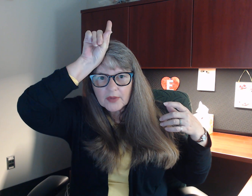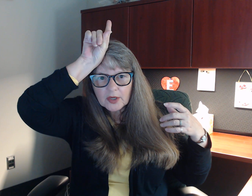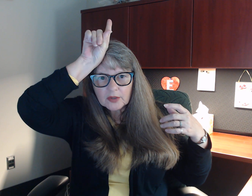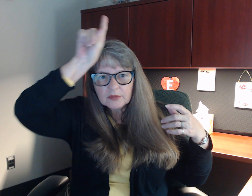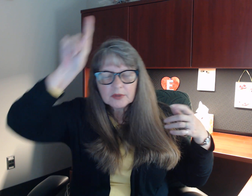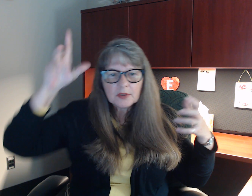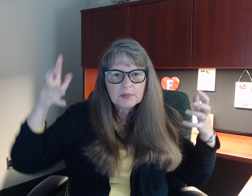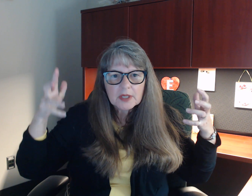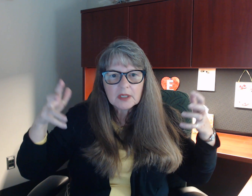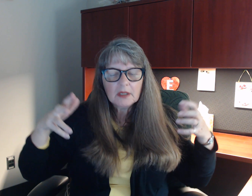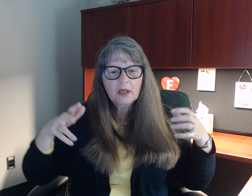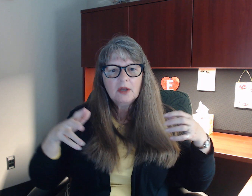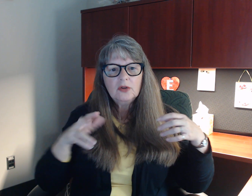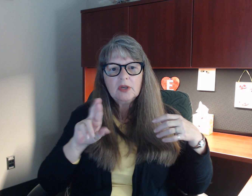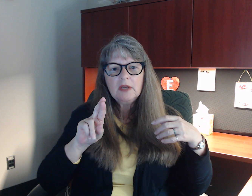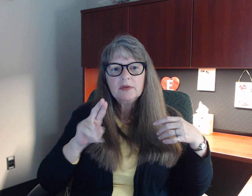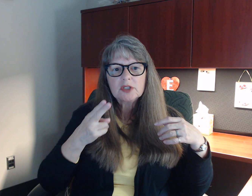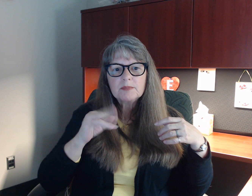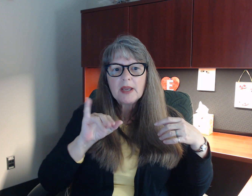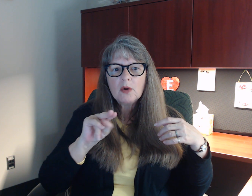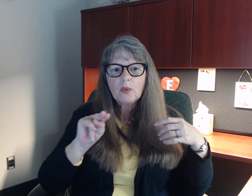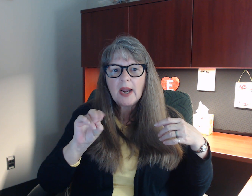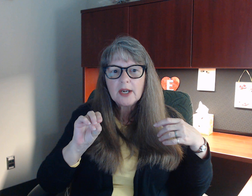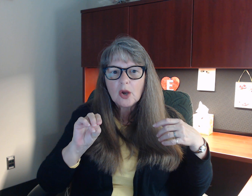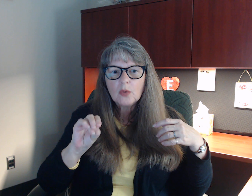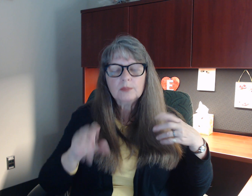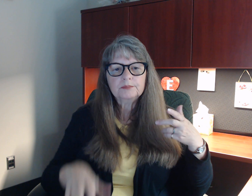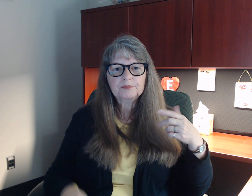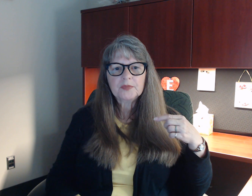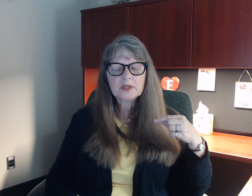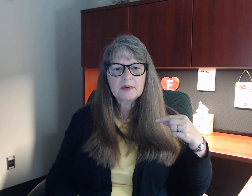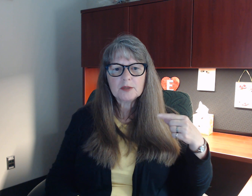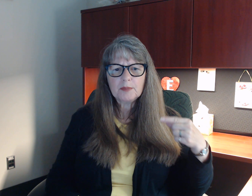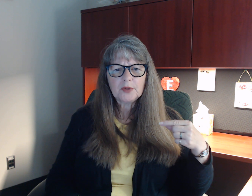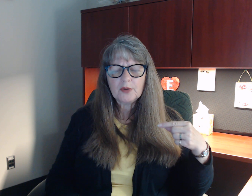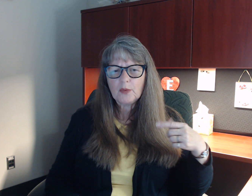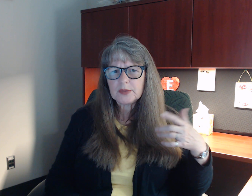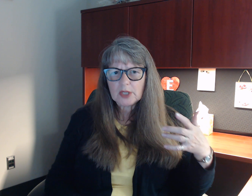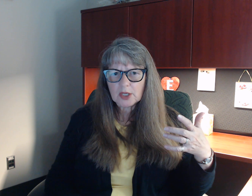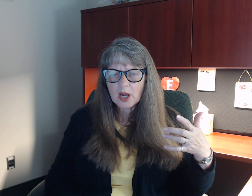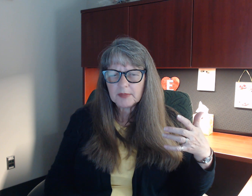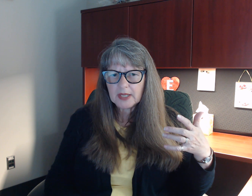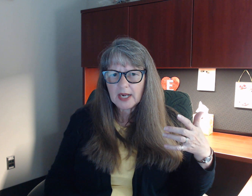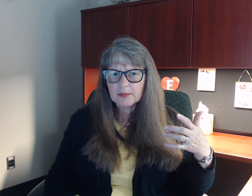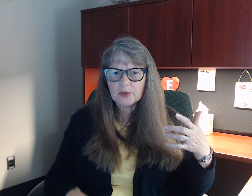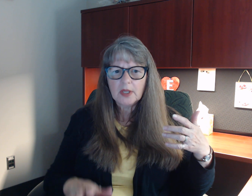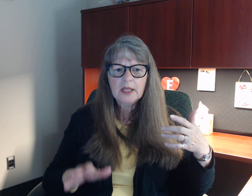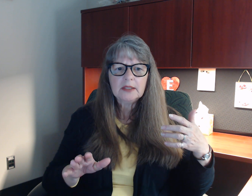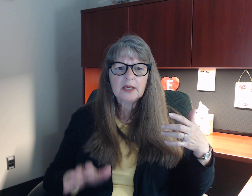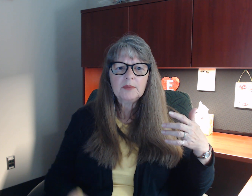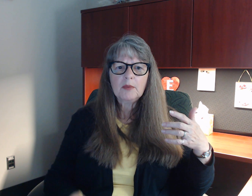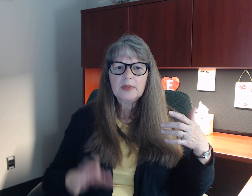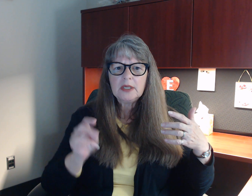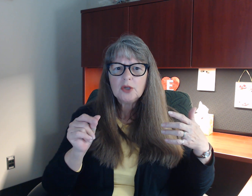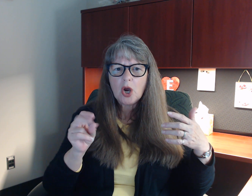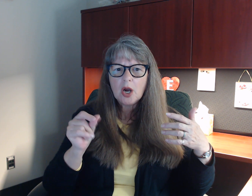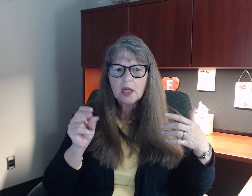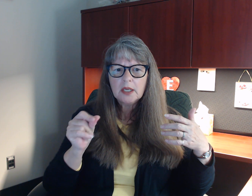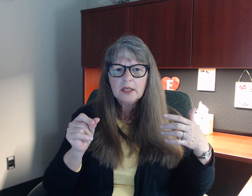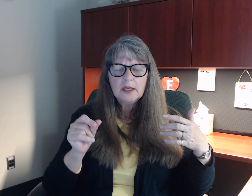there, the big, you can even spell rhino. Sometimes people don't know if it's not a common animal. Like remember we did dog, and we